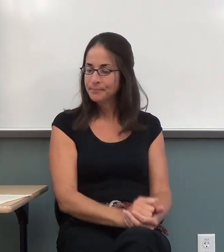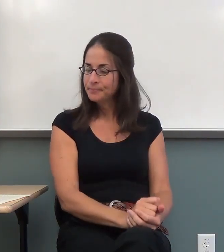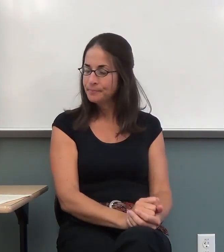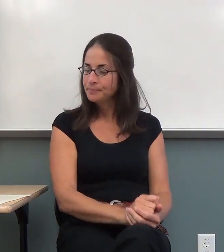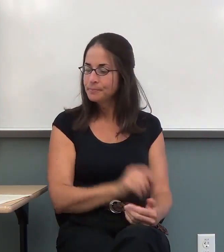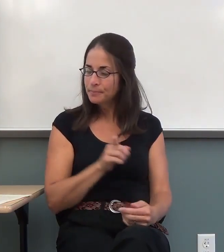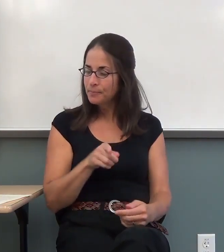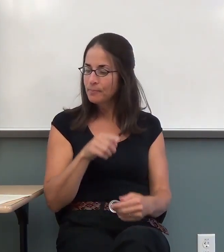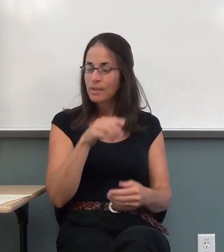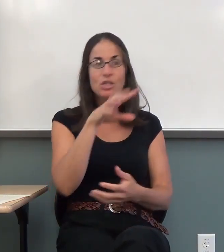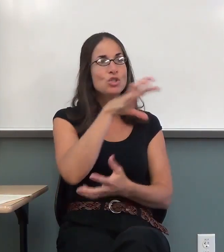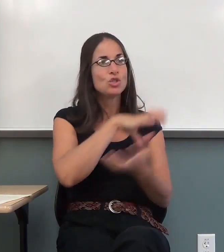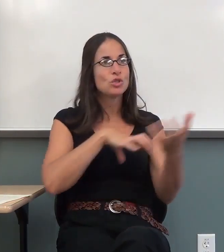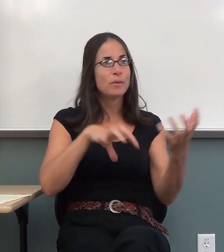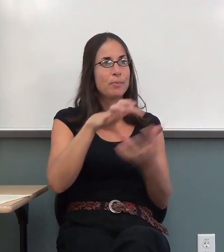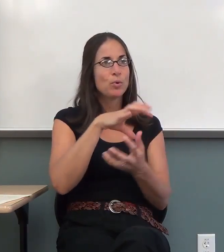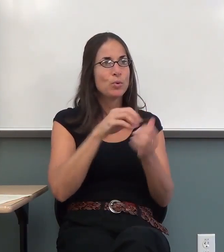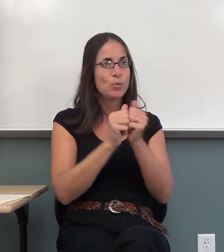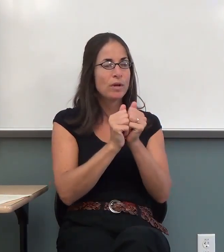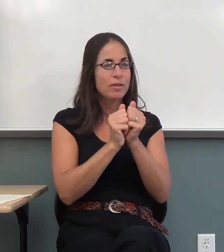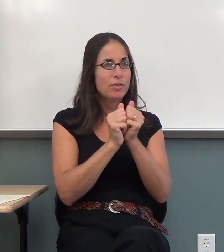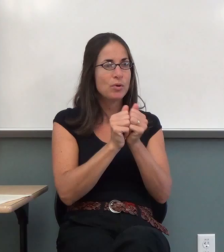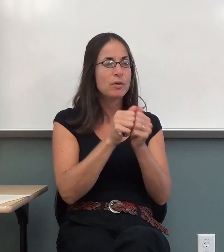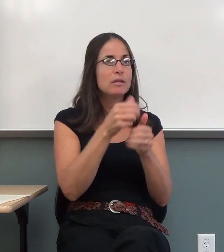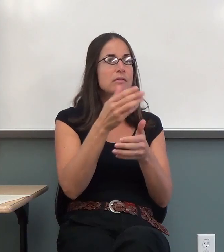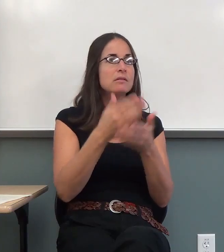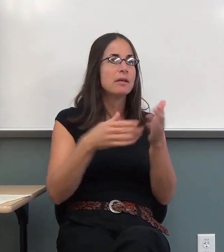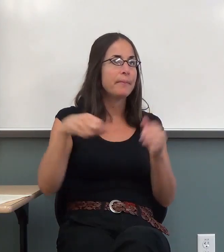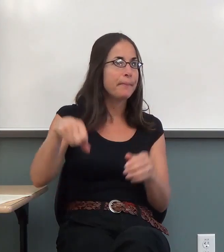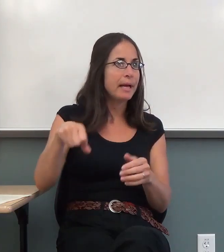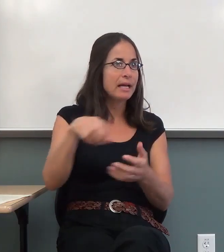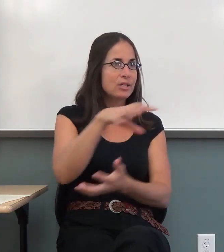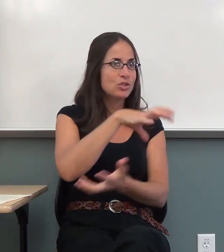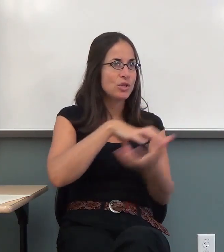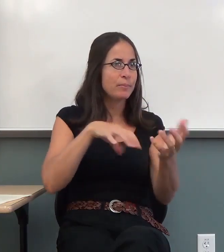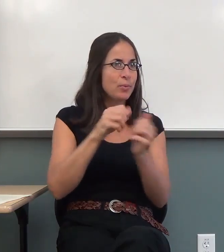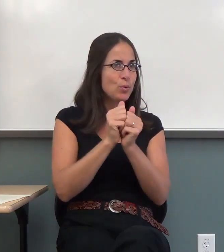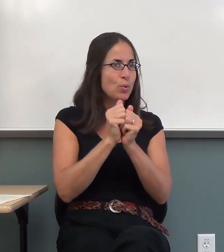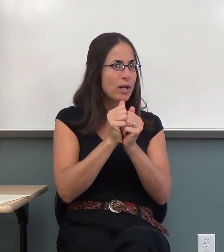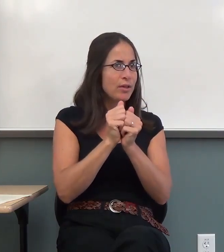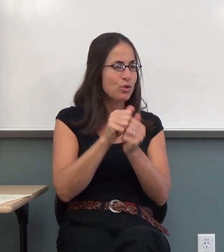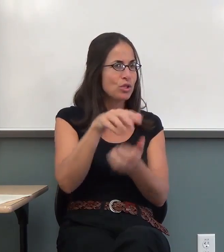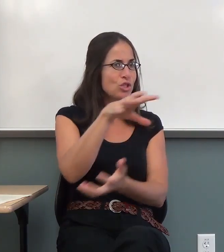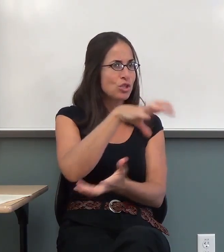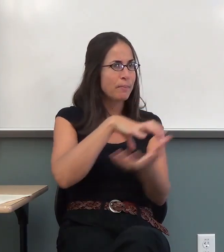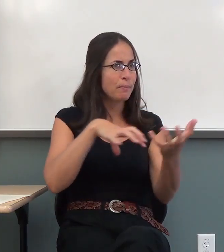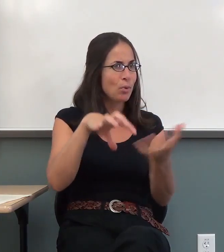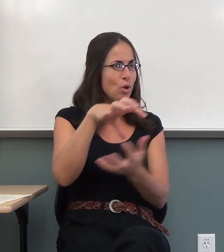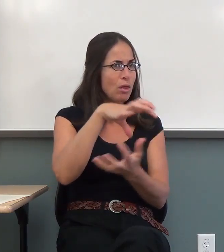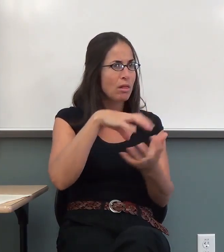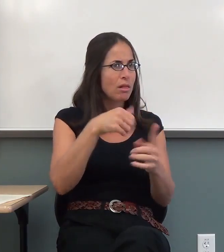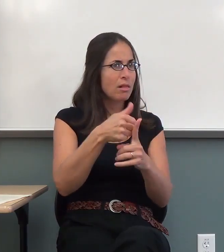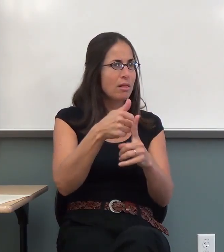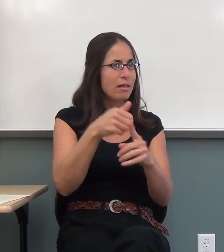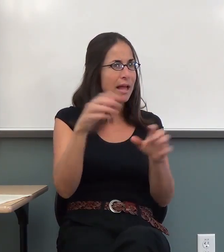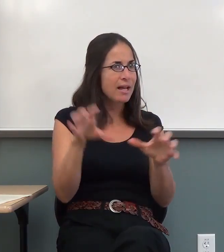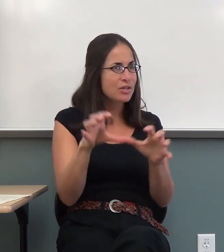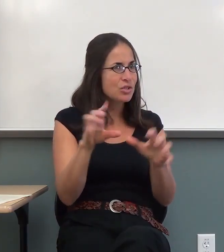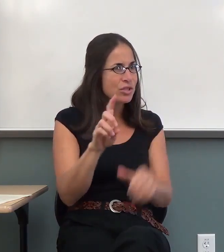jumbled together. Some bags jumbled together on the waiting ramp. Is jumbling really an action? It's more of like a,